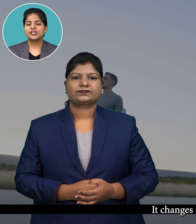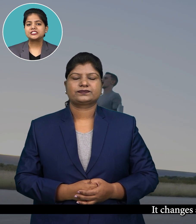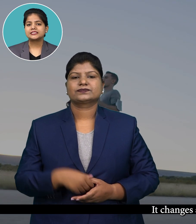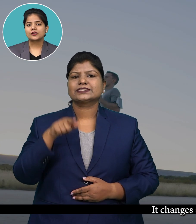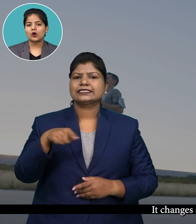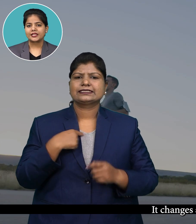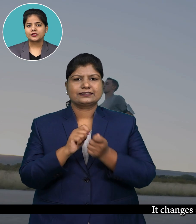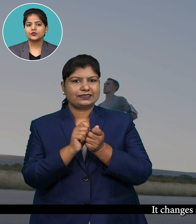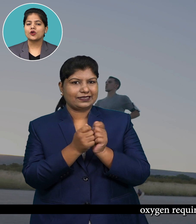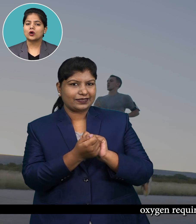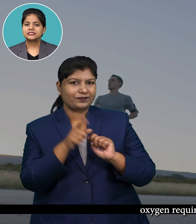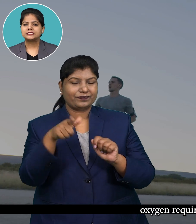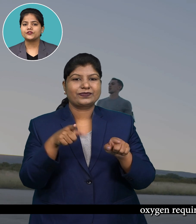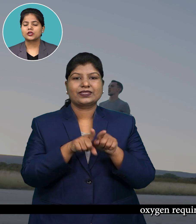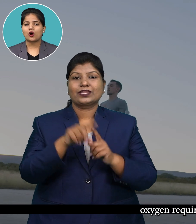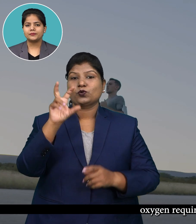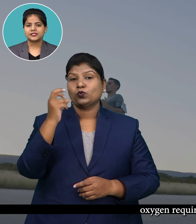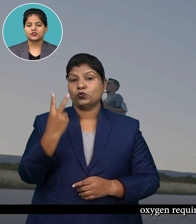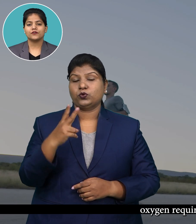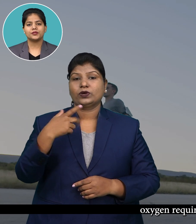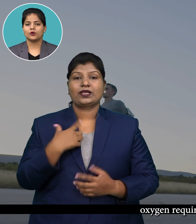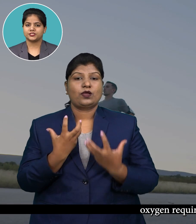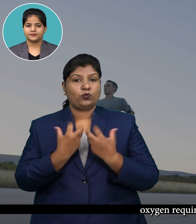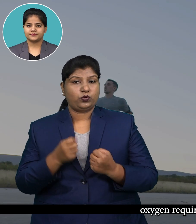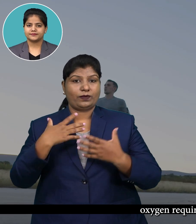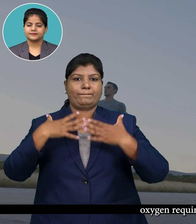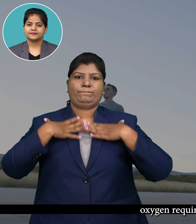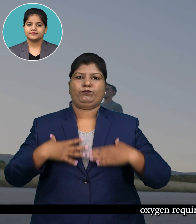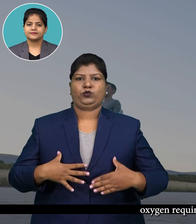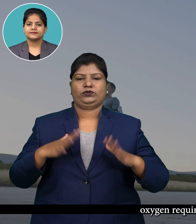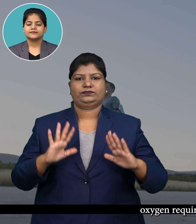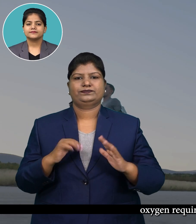It changes according to the oxygen requirement of the body.